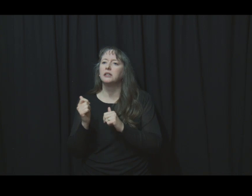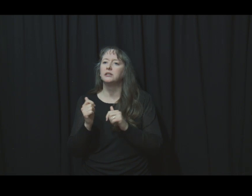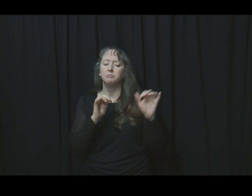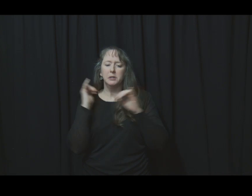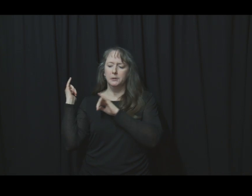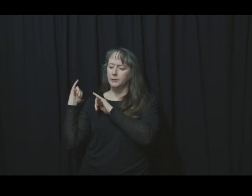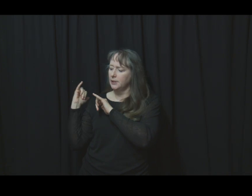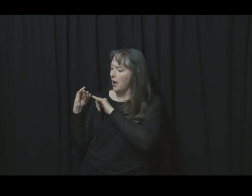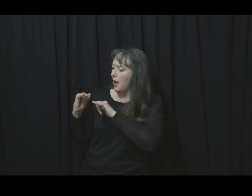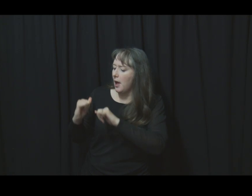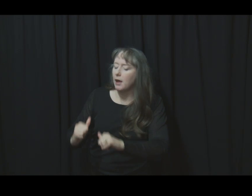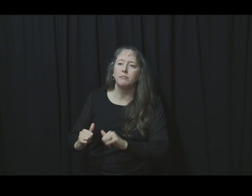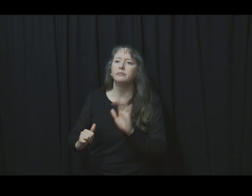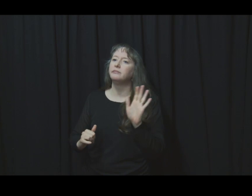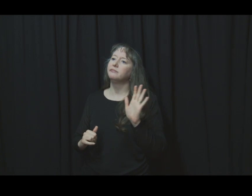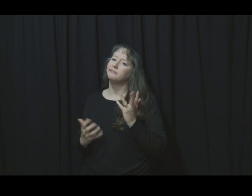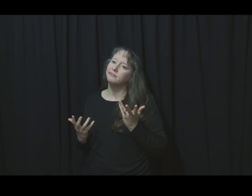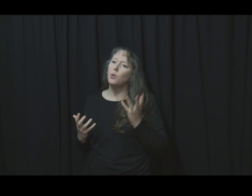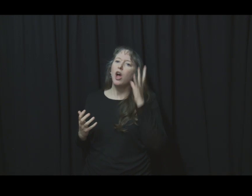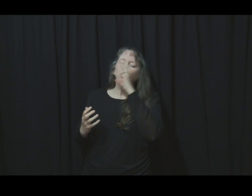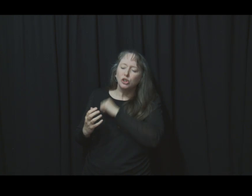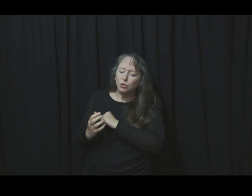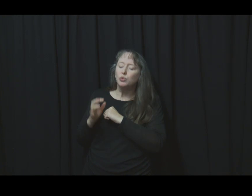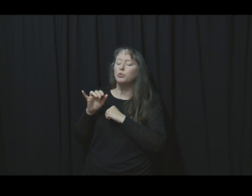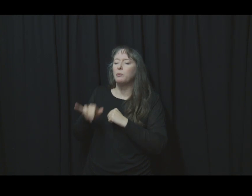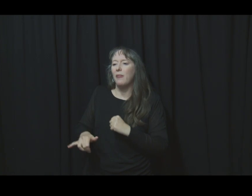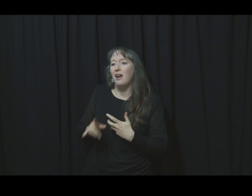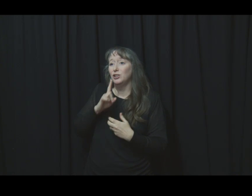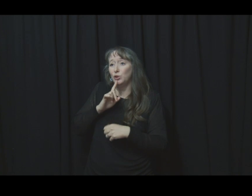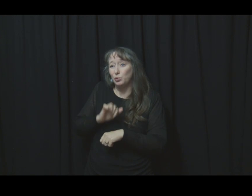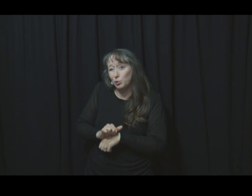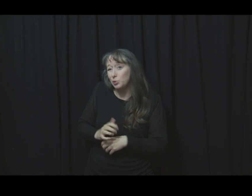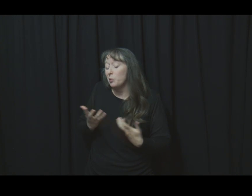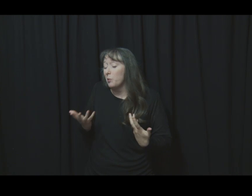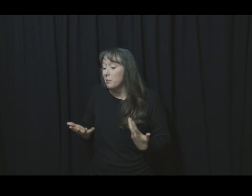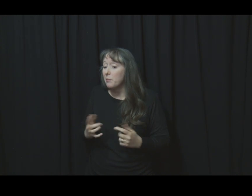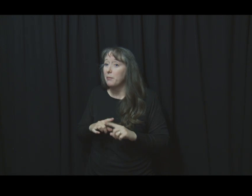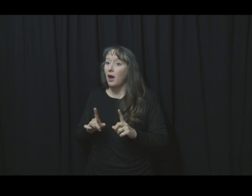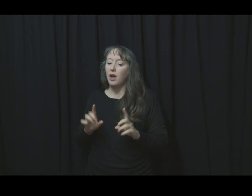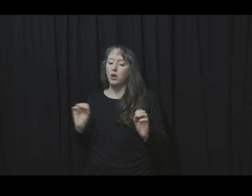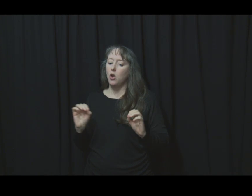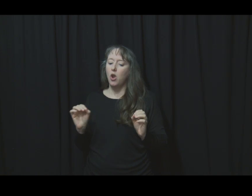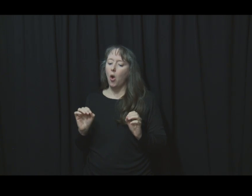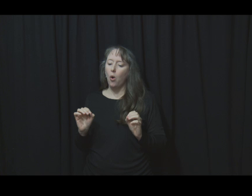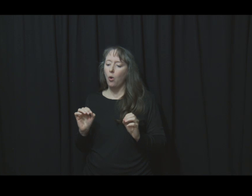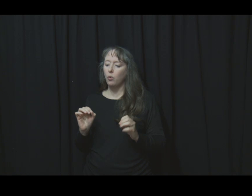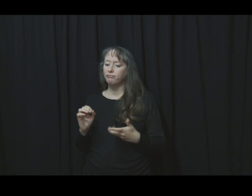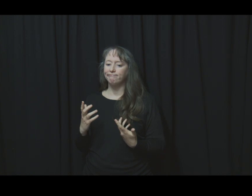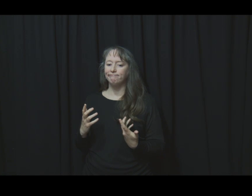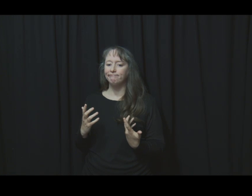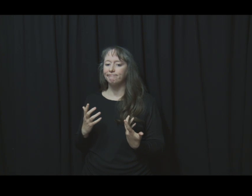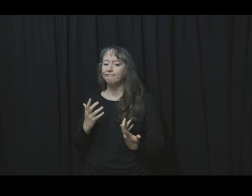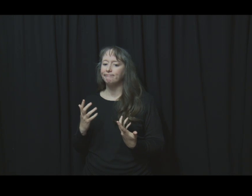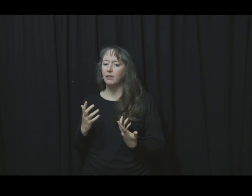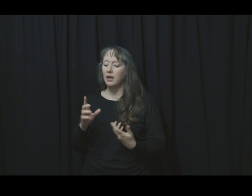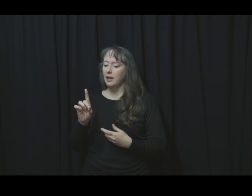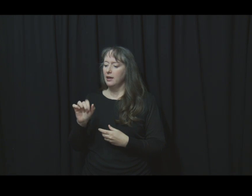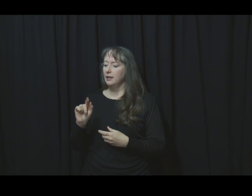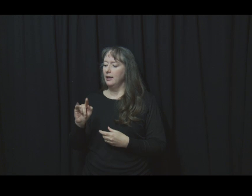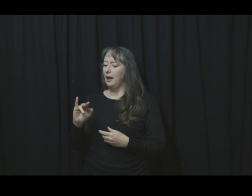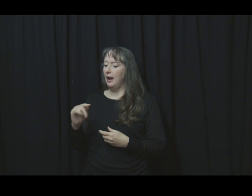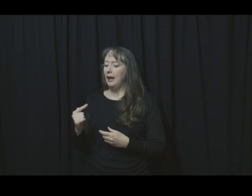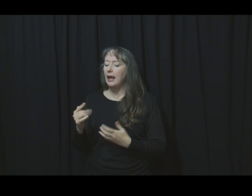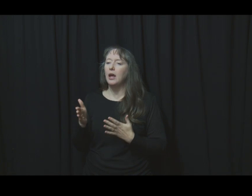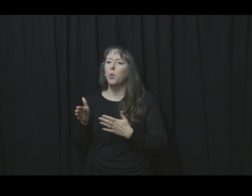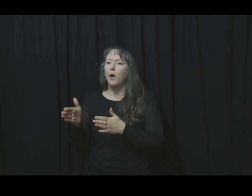well. The point is there's lots of assumptions in regard to the dating method. So there's no dating method you can use that you can absolutely age